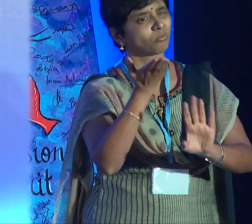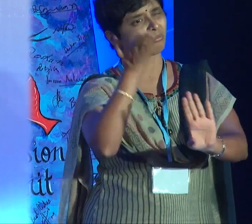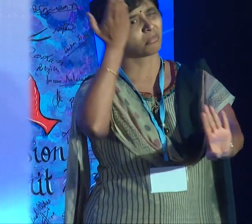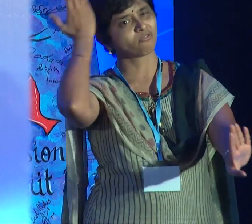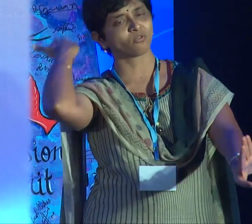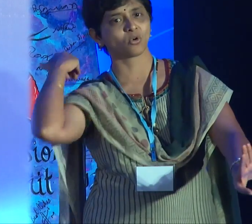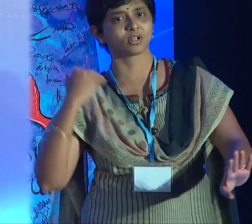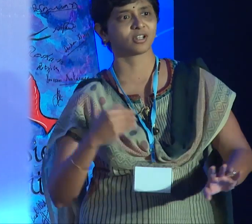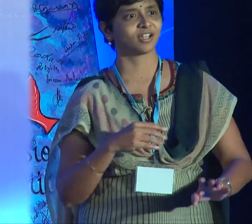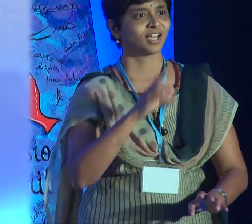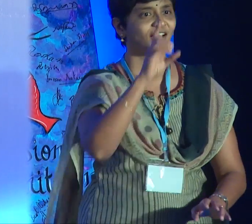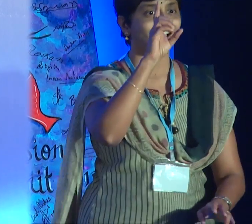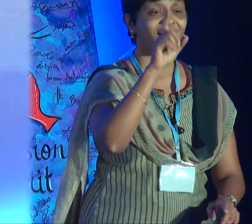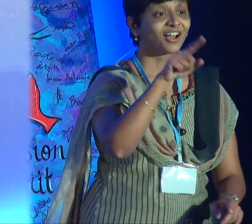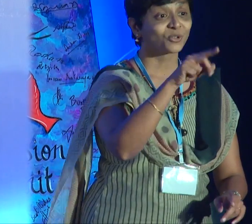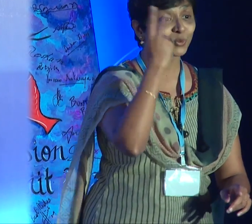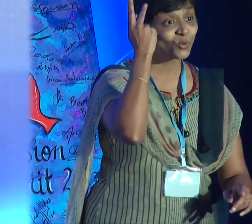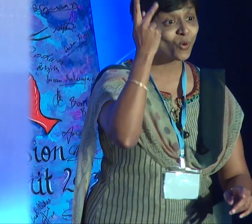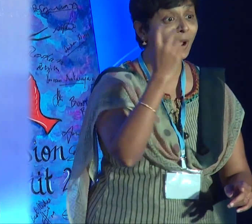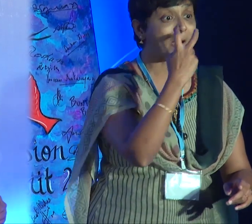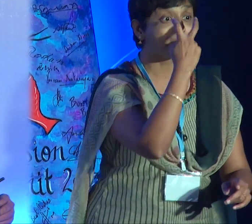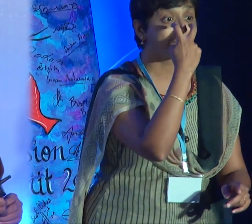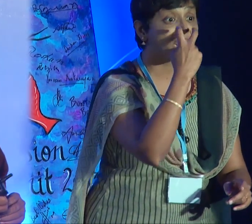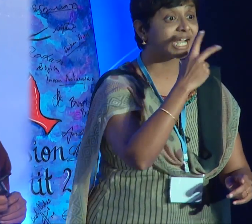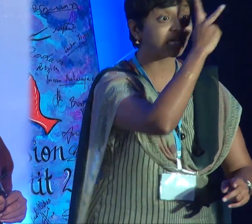It's about Dhritarashtra.